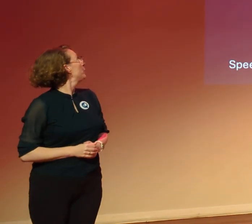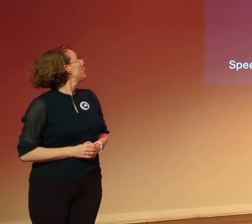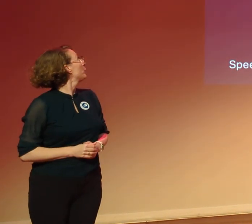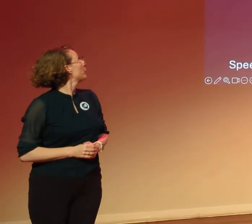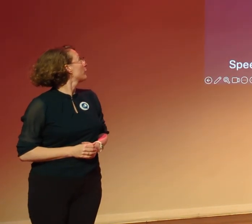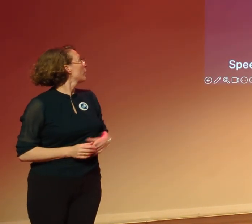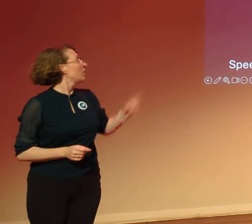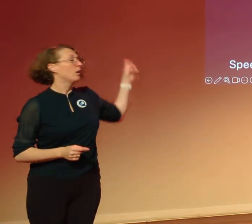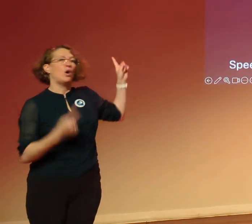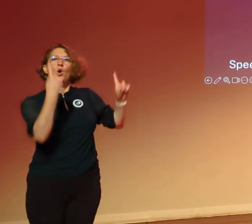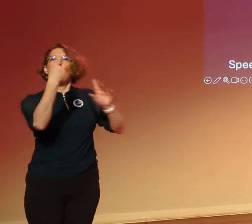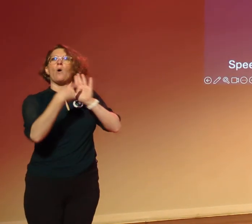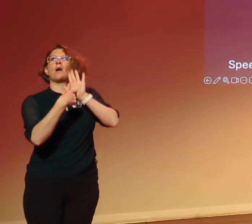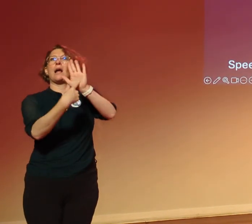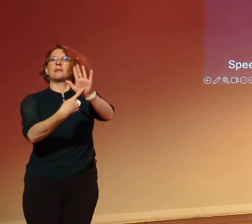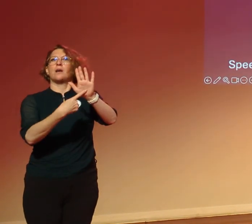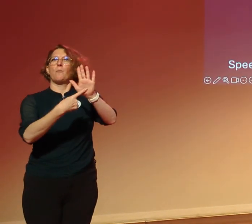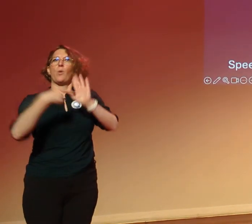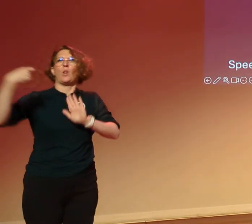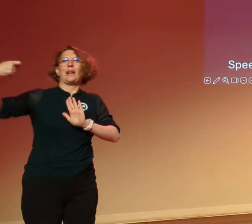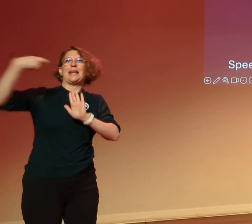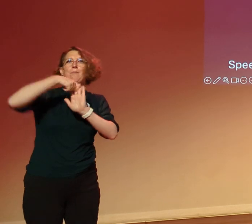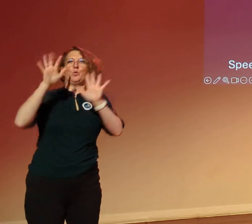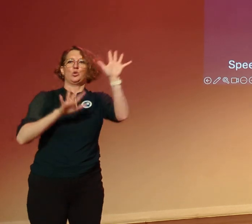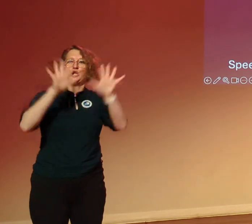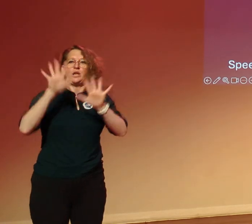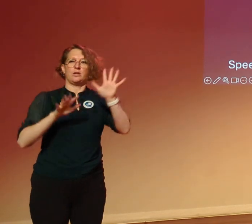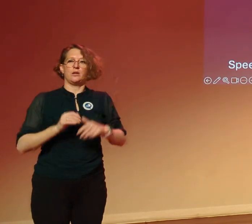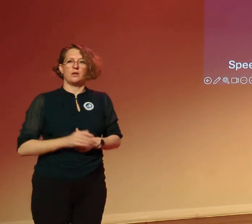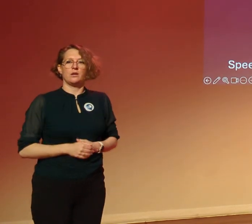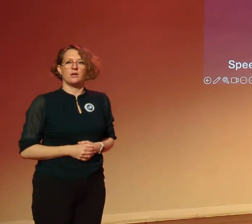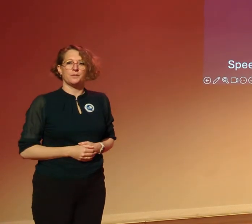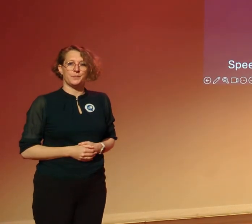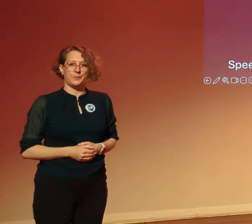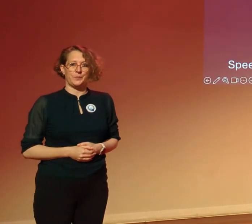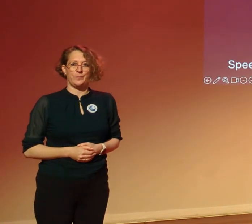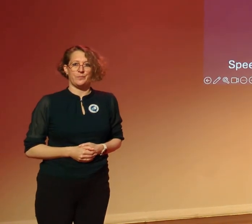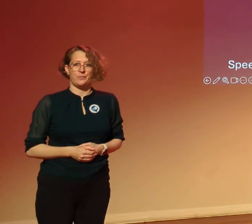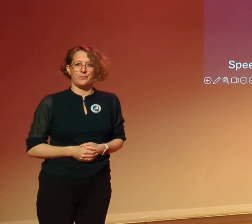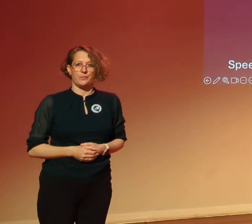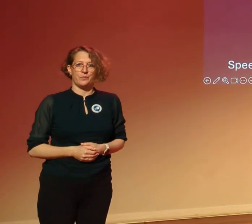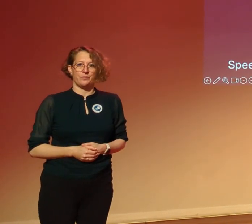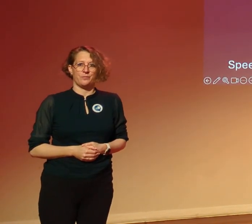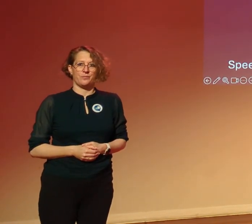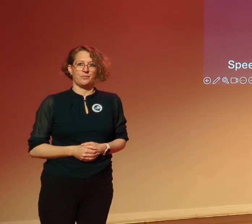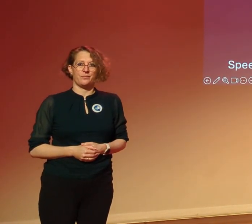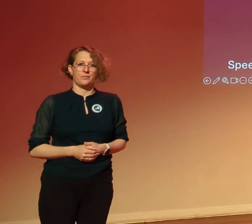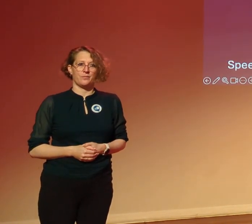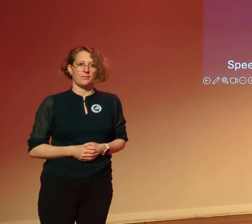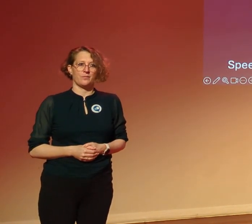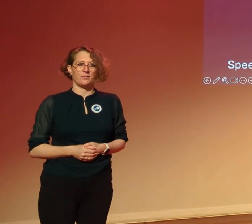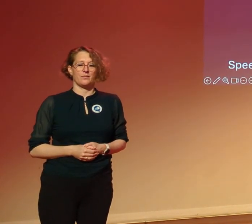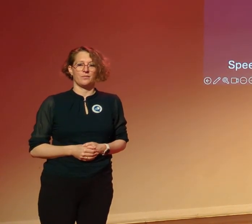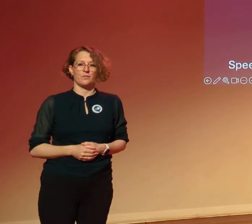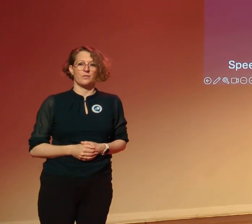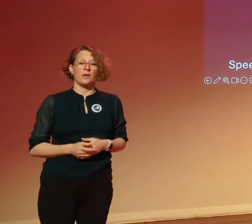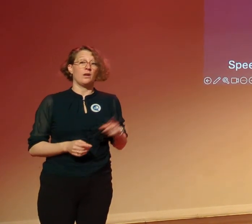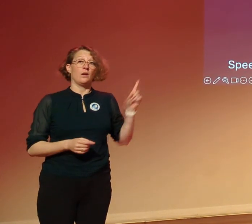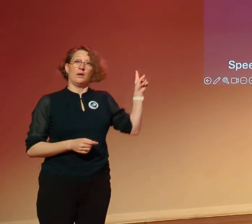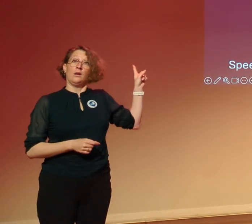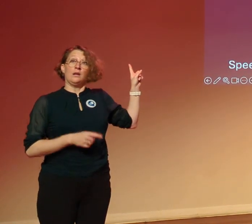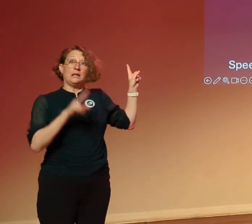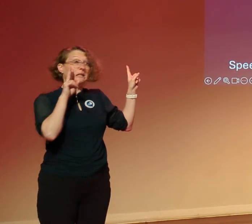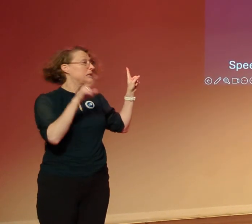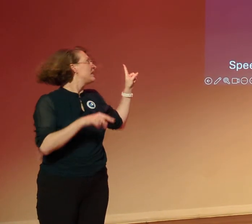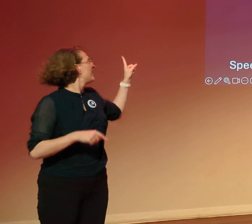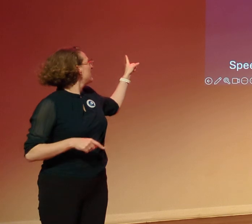So this is an example of an input gesture that I used. Everybody's got things that they're going through and people that are here. And as you can see, this